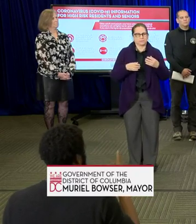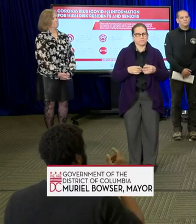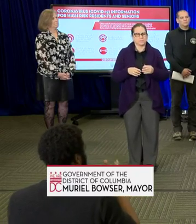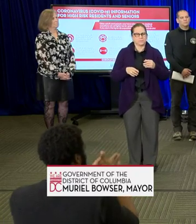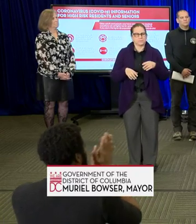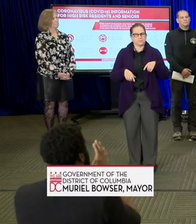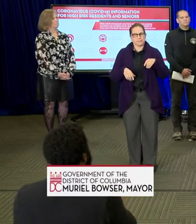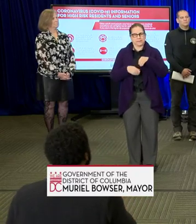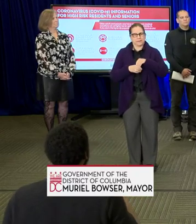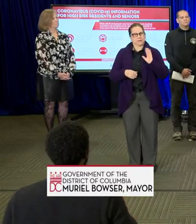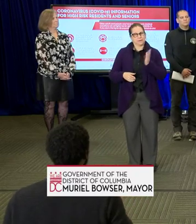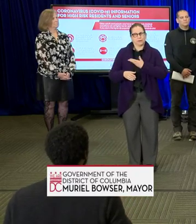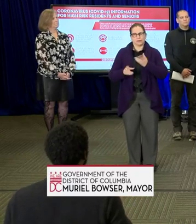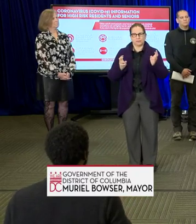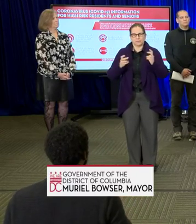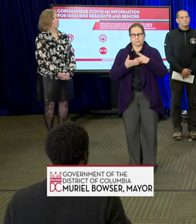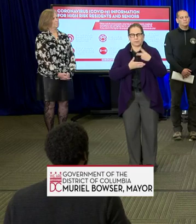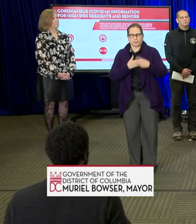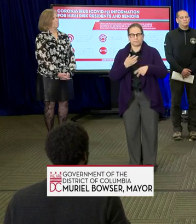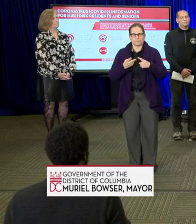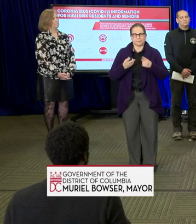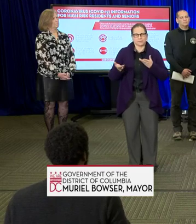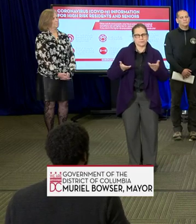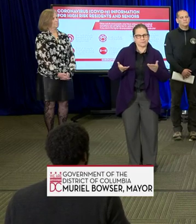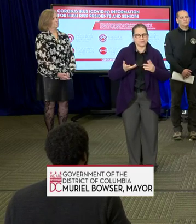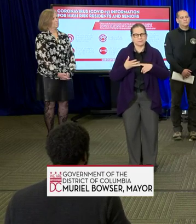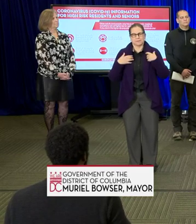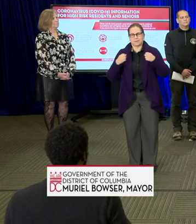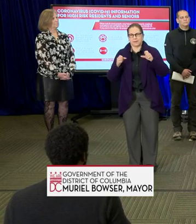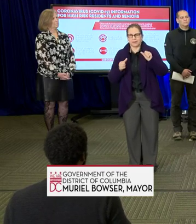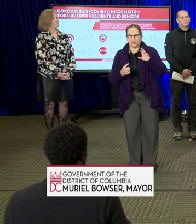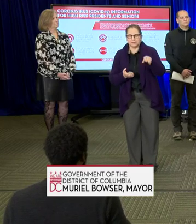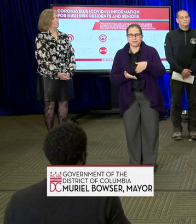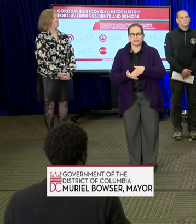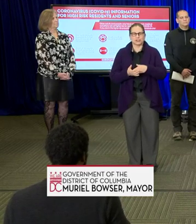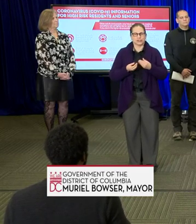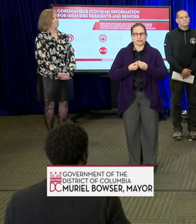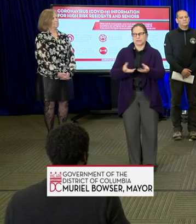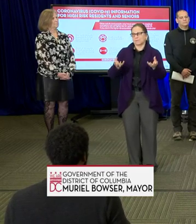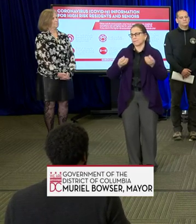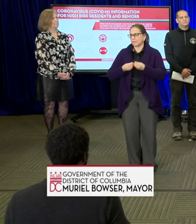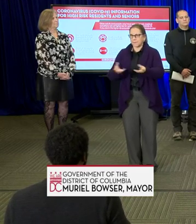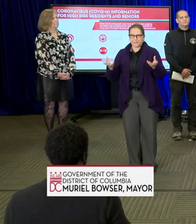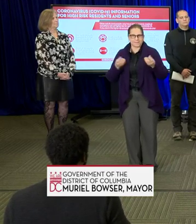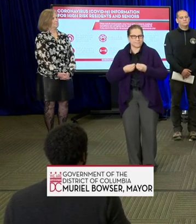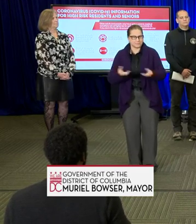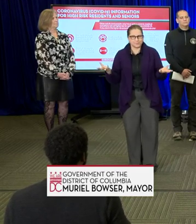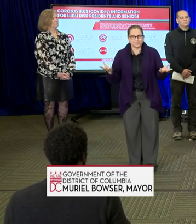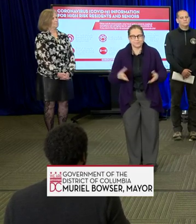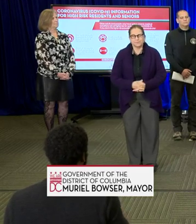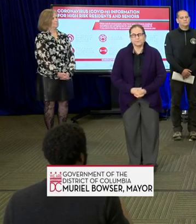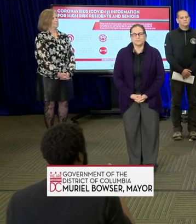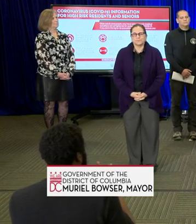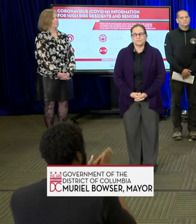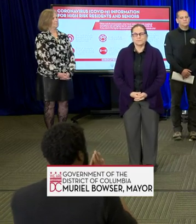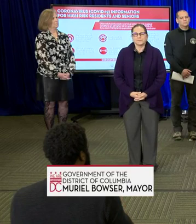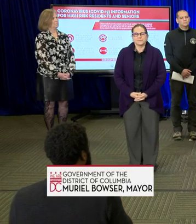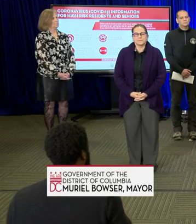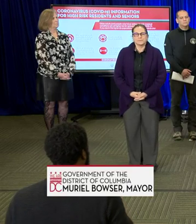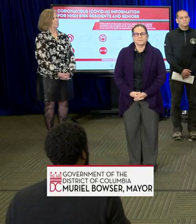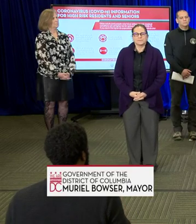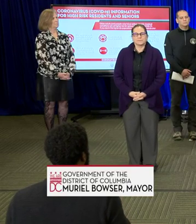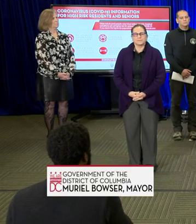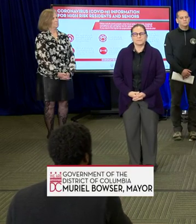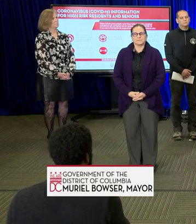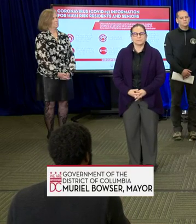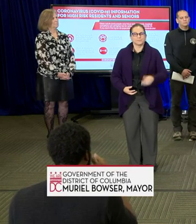work, to continue to look at relief that is not only focused on the right now, but the